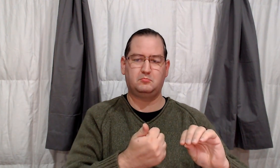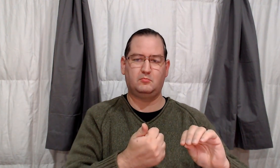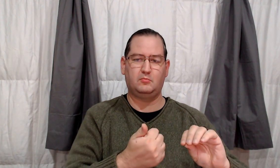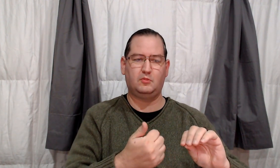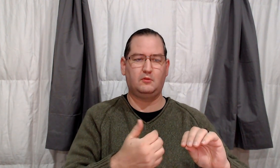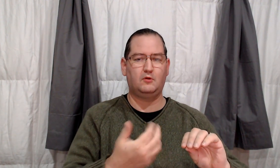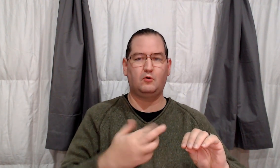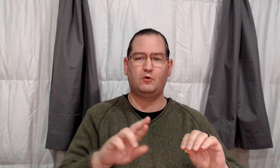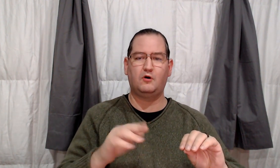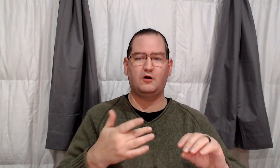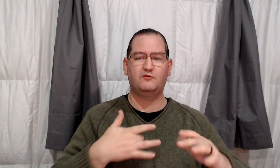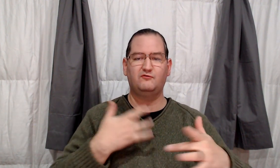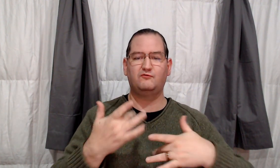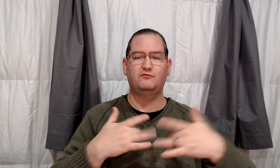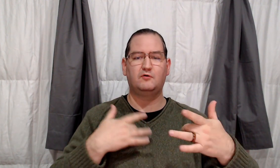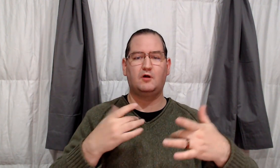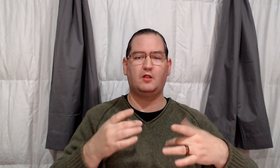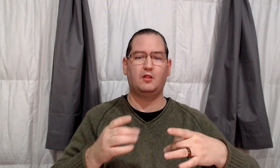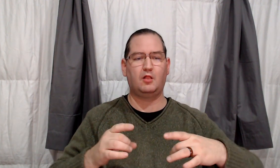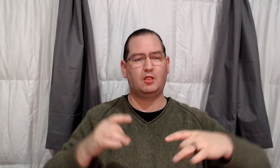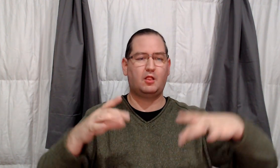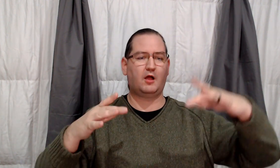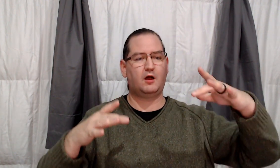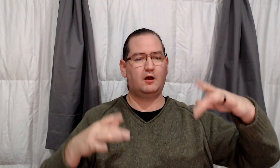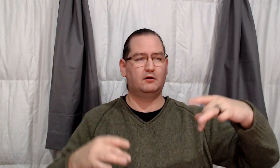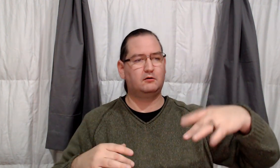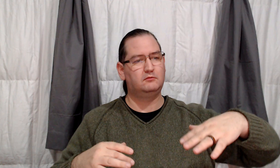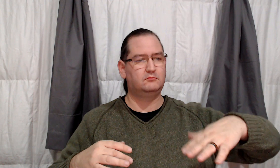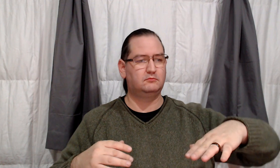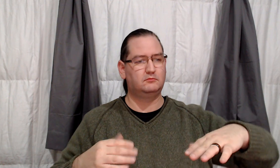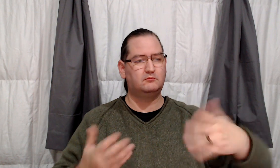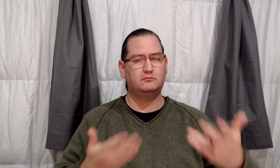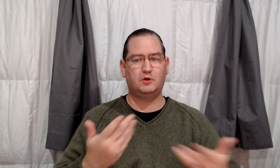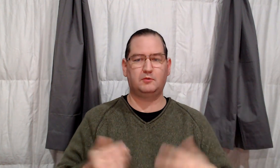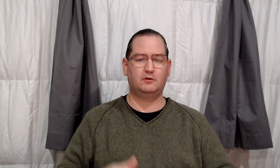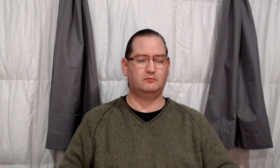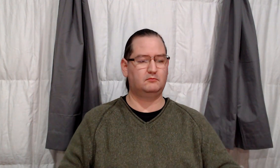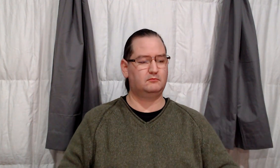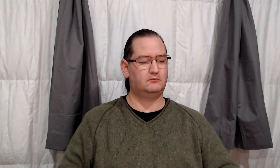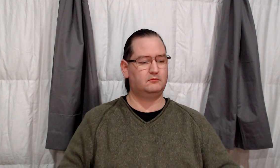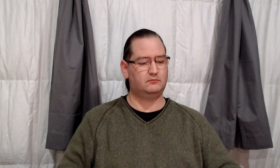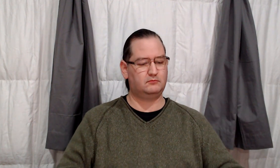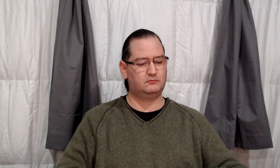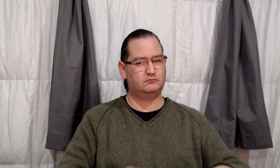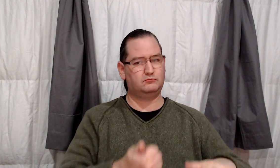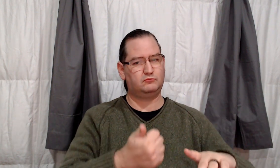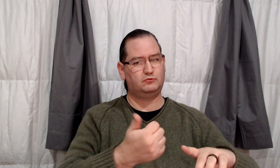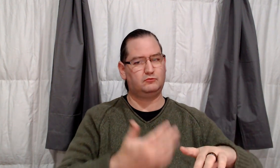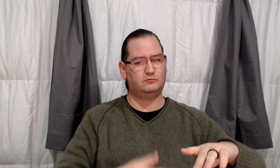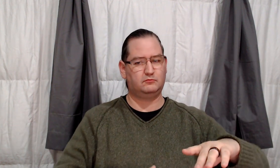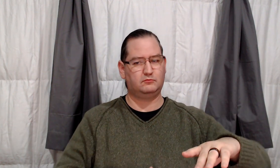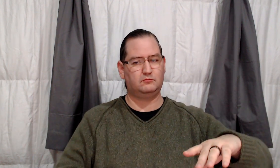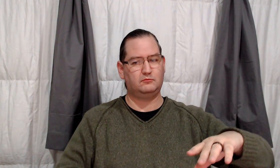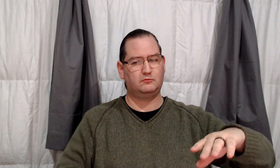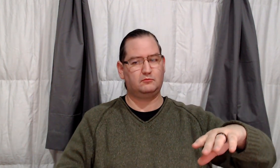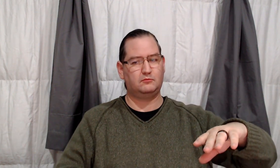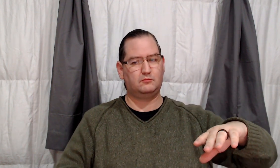starts to drift up or lift up to indicate yes. Or a right hand goes even higher.